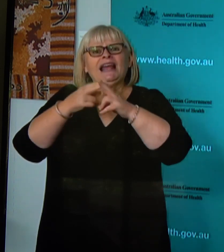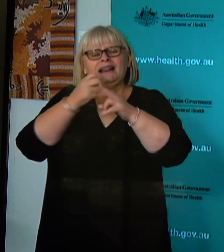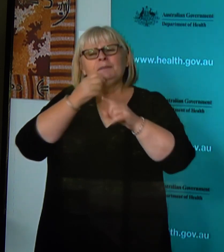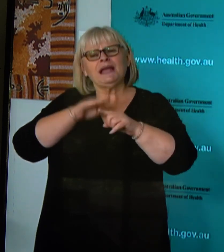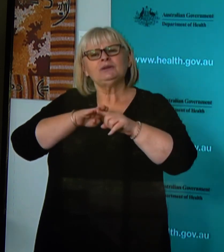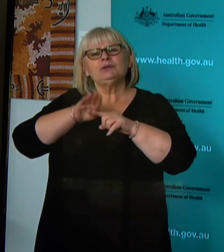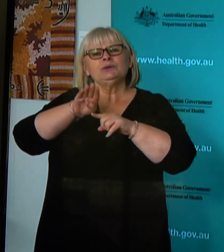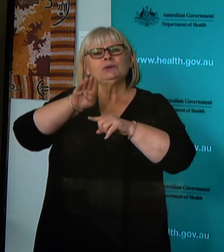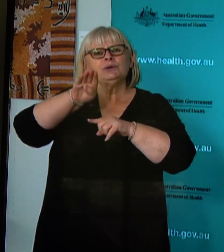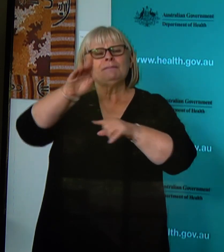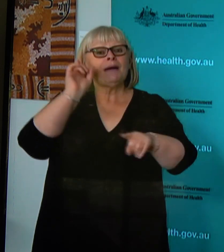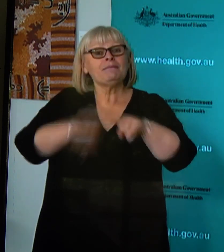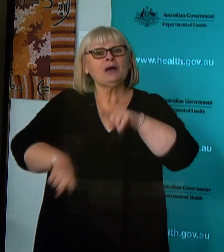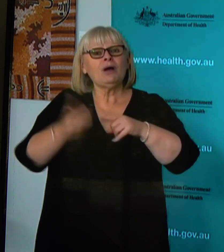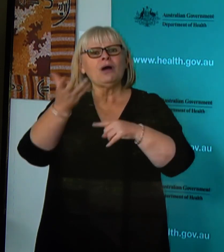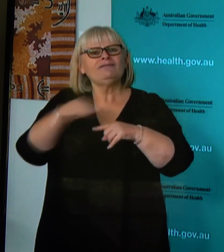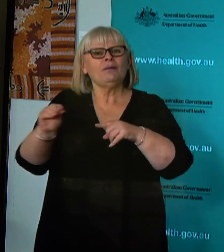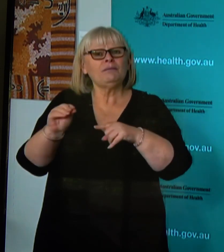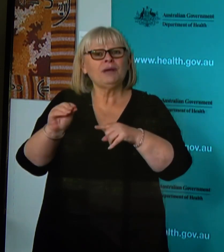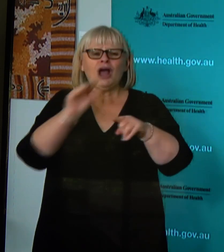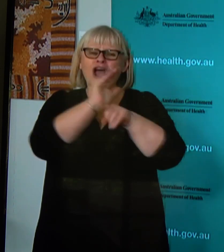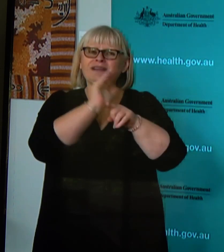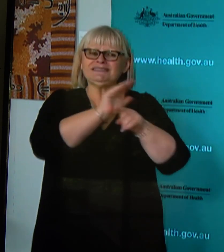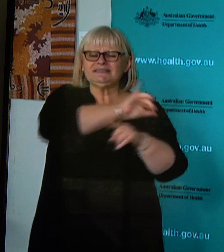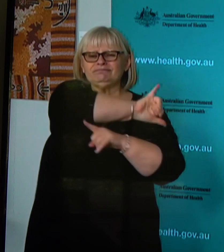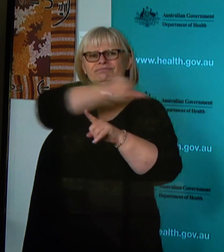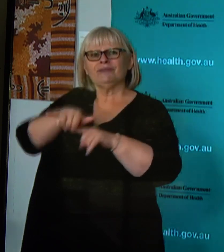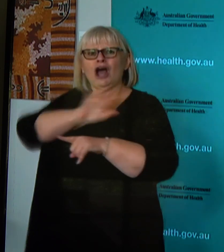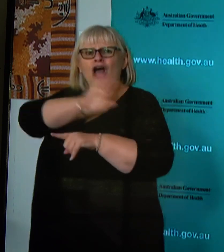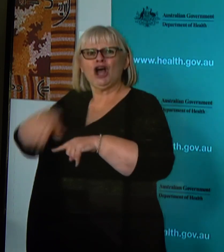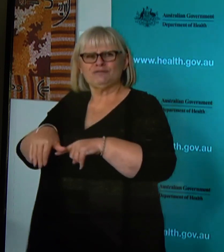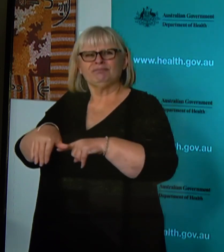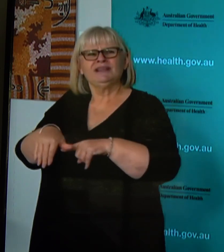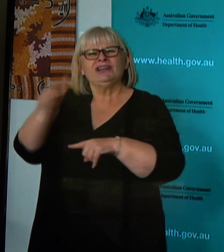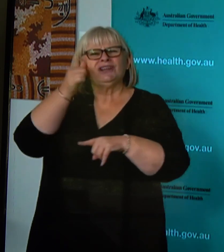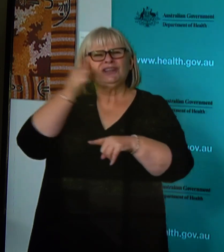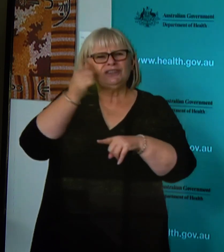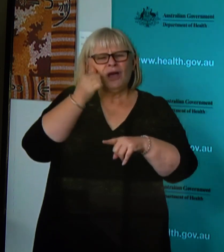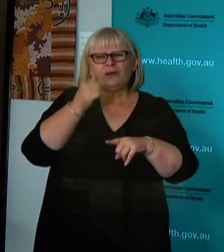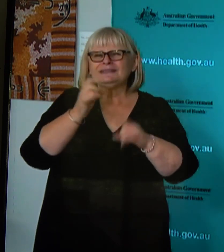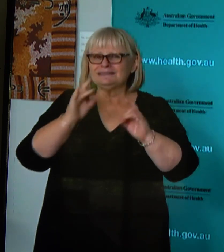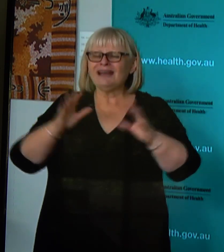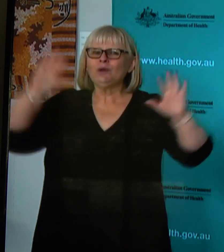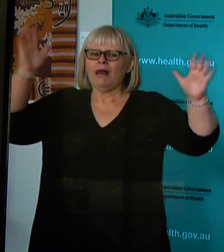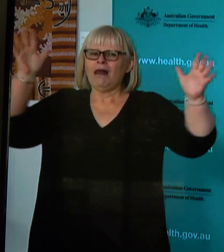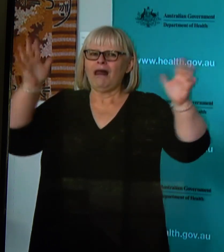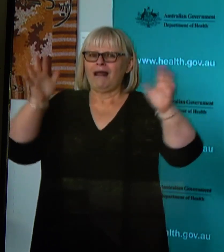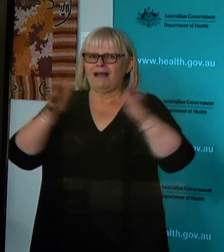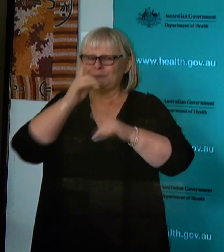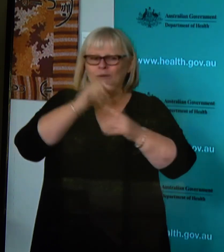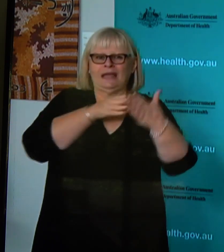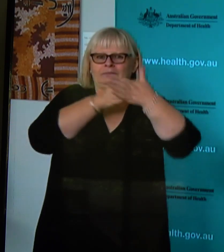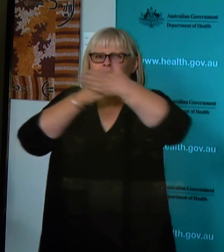being still mostly driven by international travel, which is, as people know, starting to decrease very